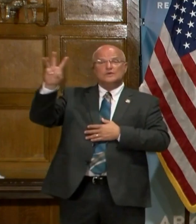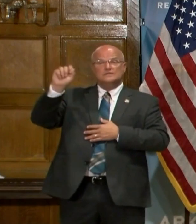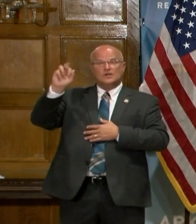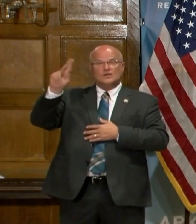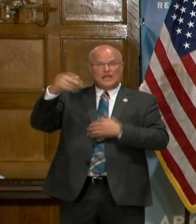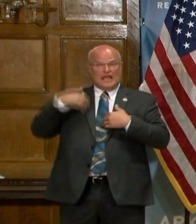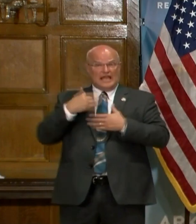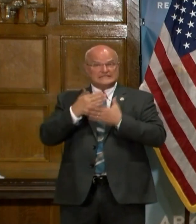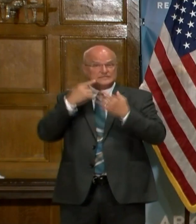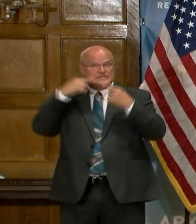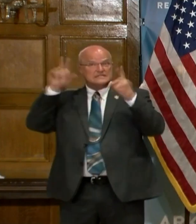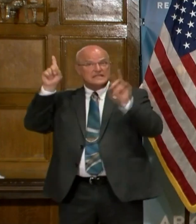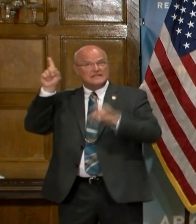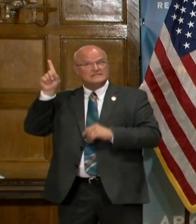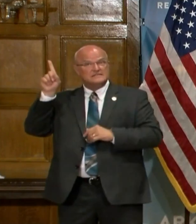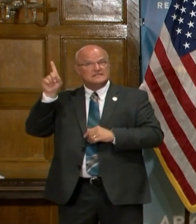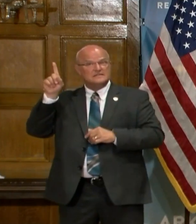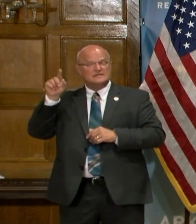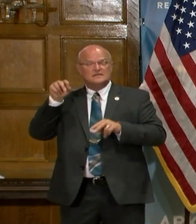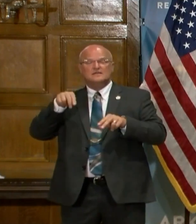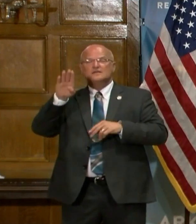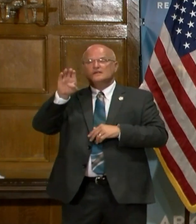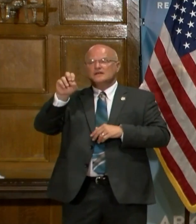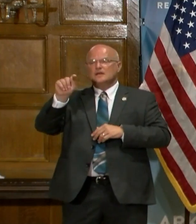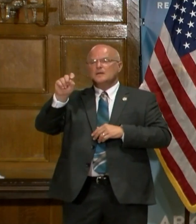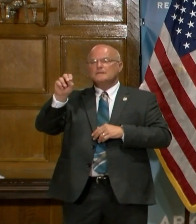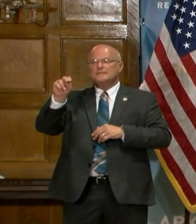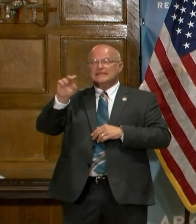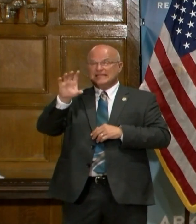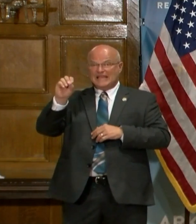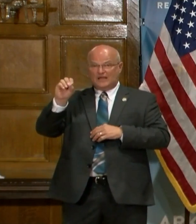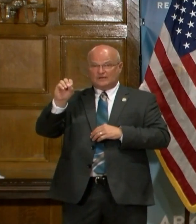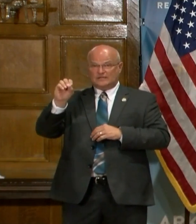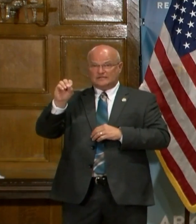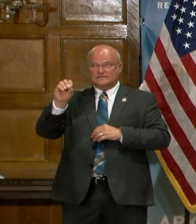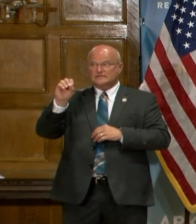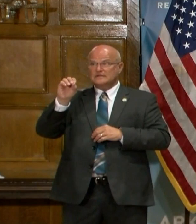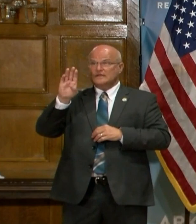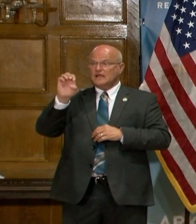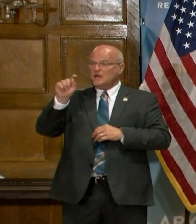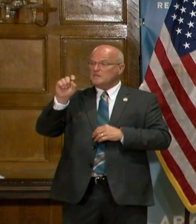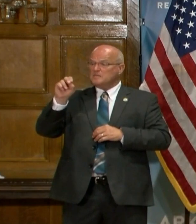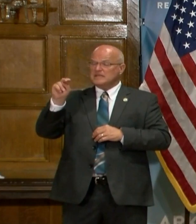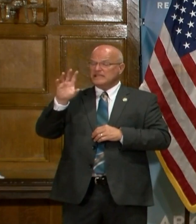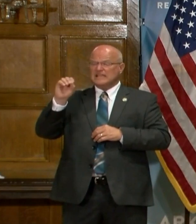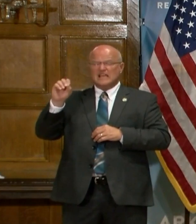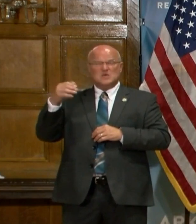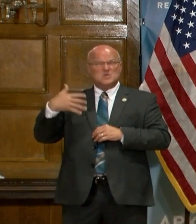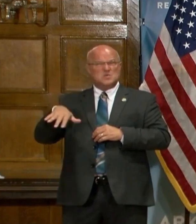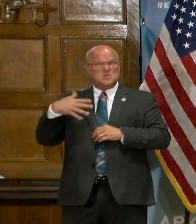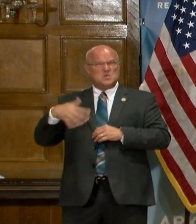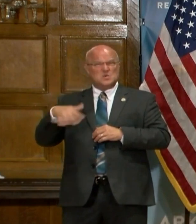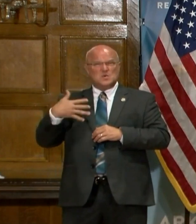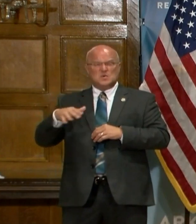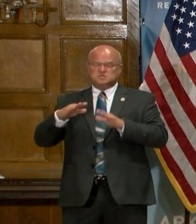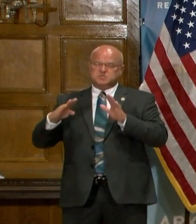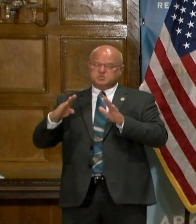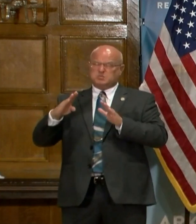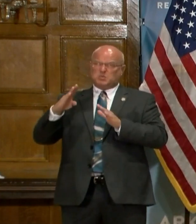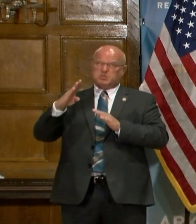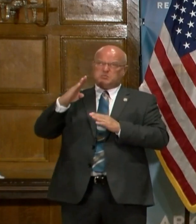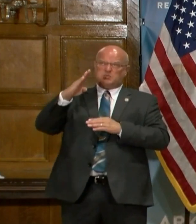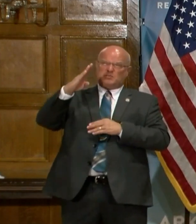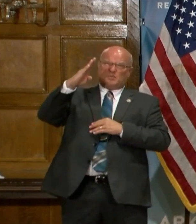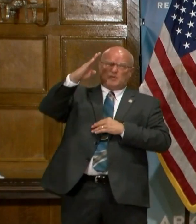Arkansas, we've had some success. Let's look at Benton County. Benton County was one of the counties that was going up like